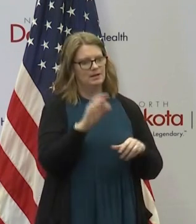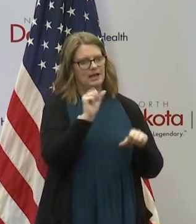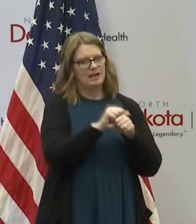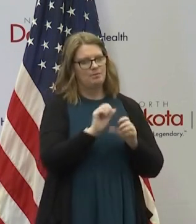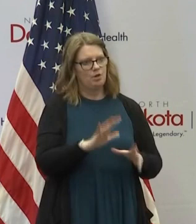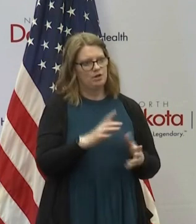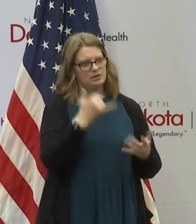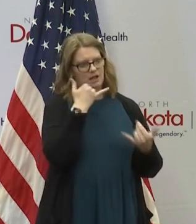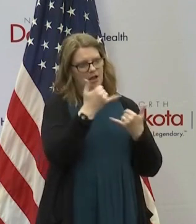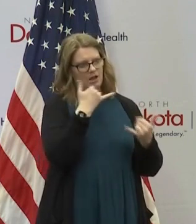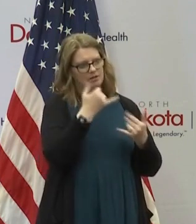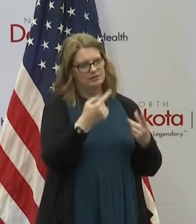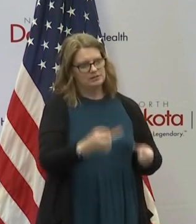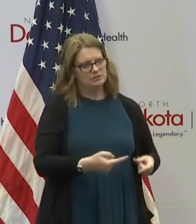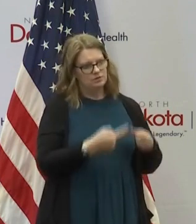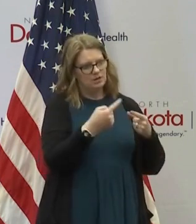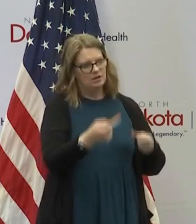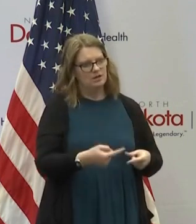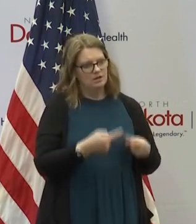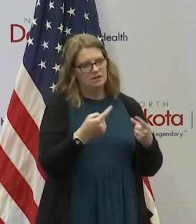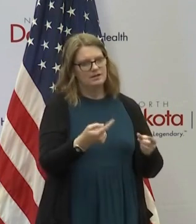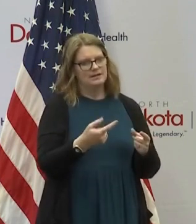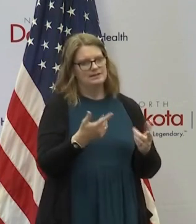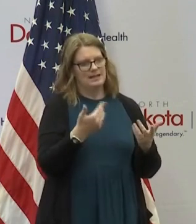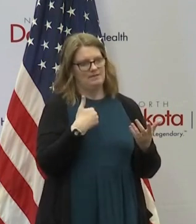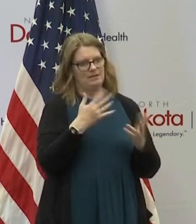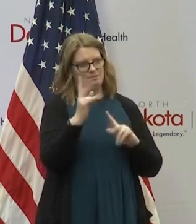every day that their biggest struggle right now is getting people back.